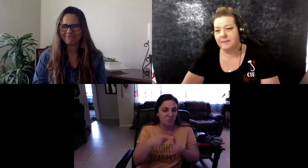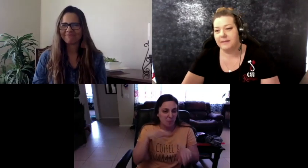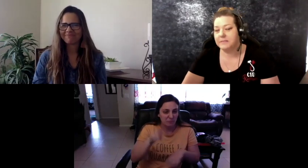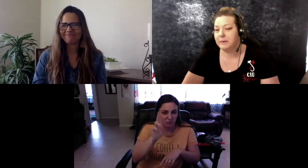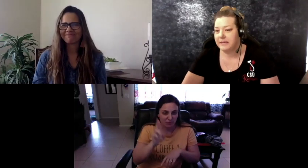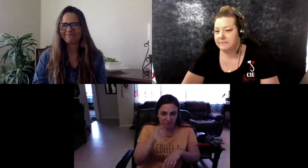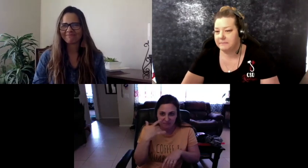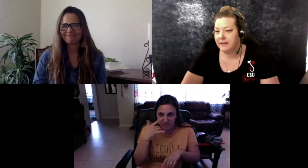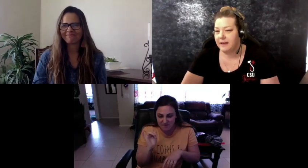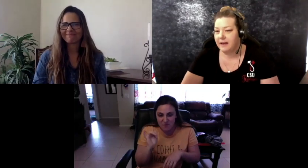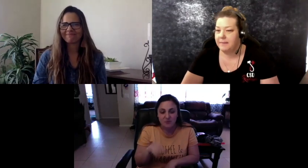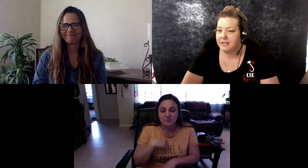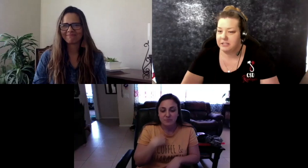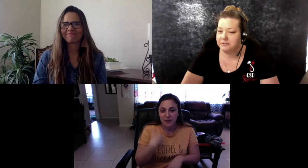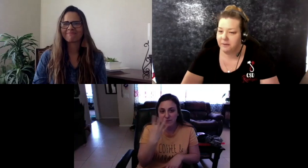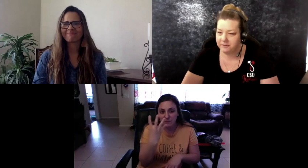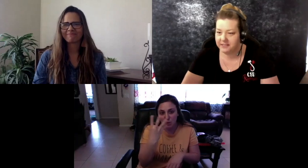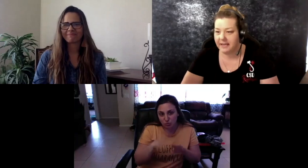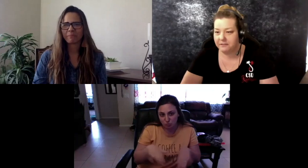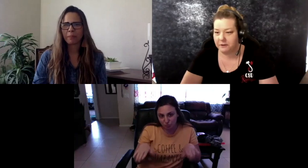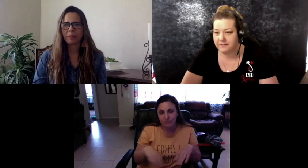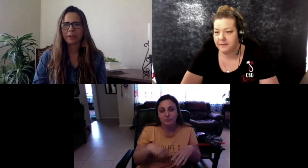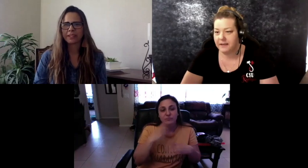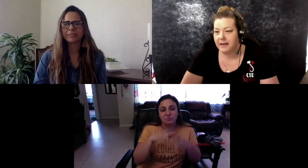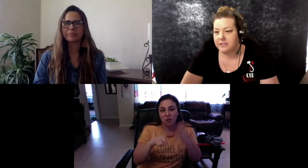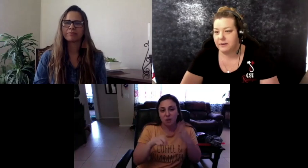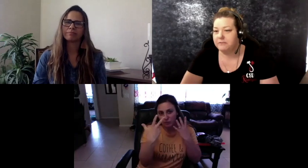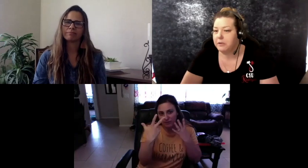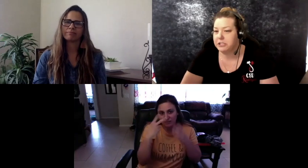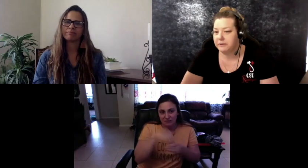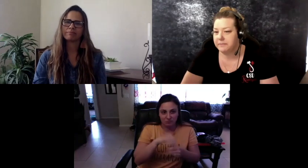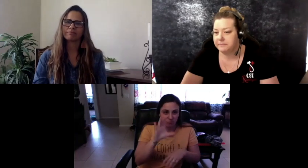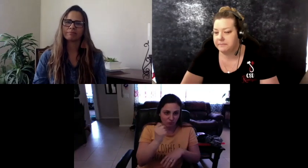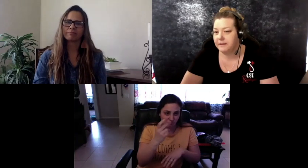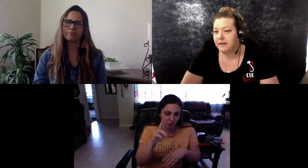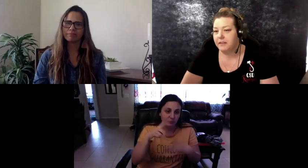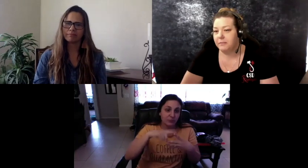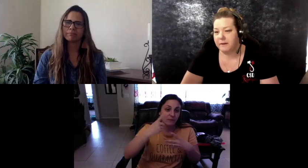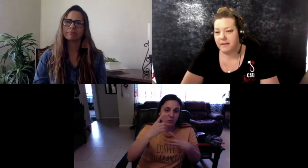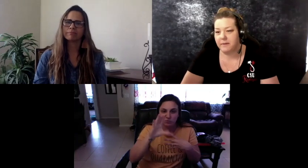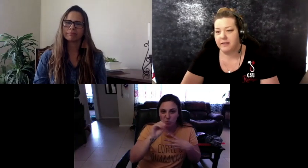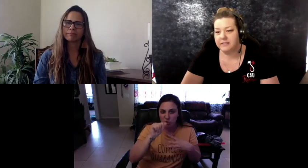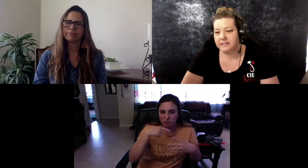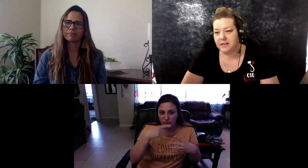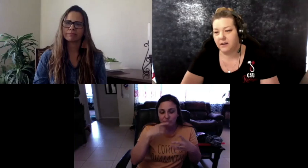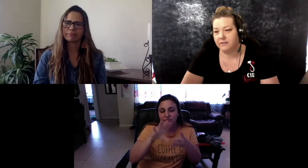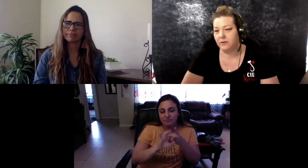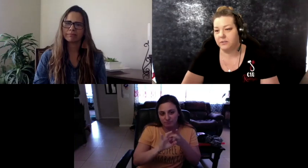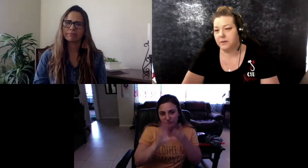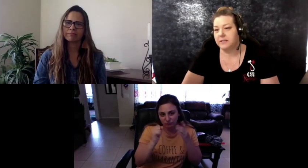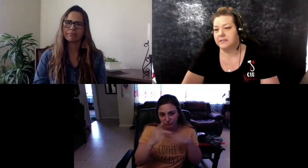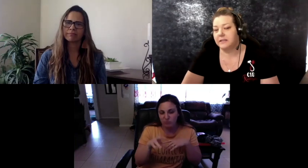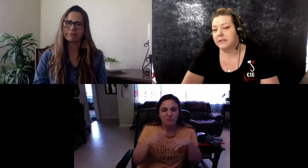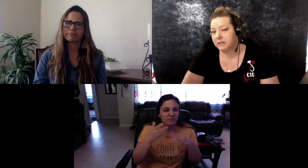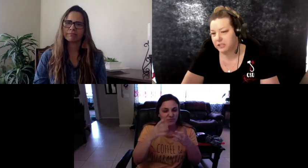Hi, my name is Brittany, and I'm actually from Riverside, California. I do have 4 children. 3 of them are at CSDR. The oldest